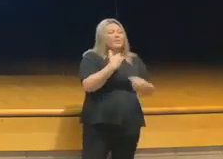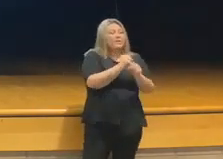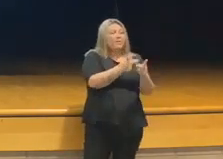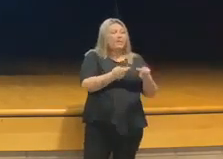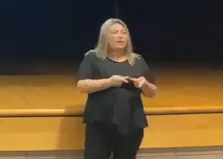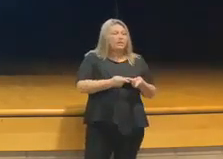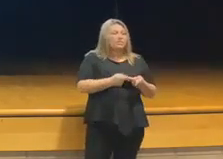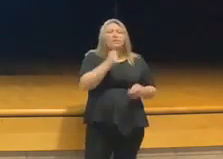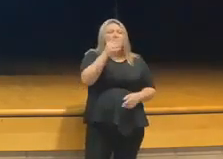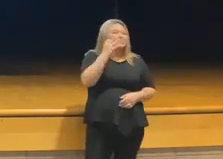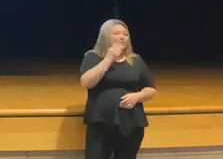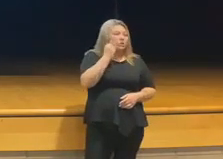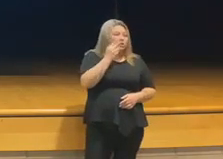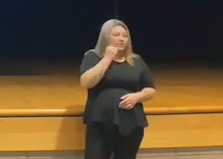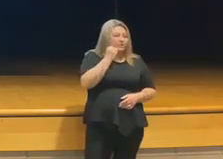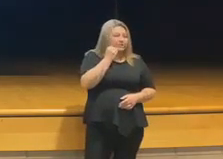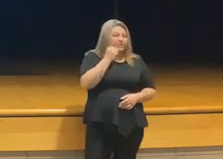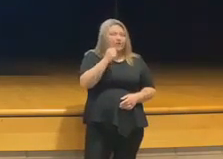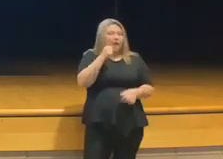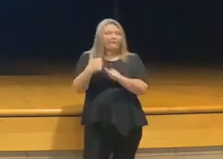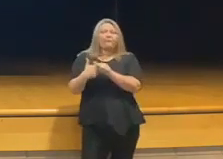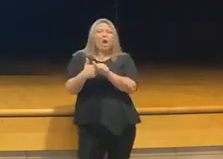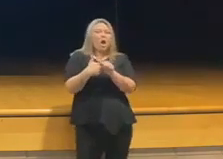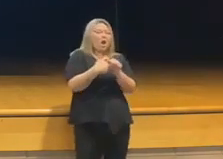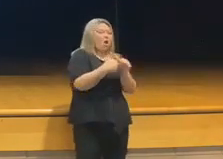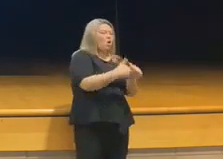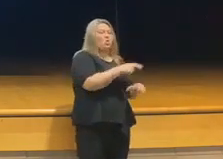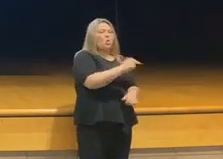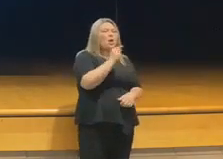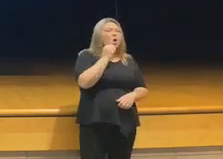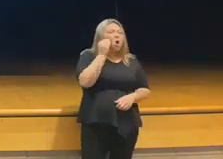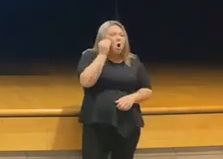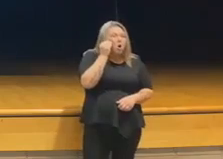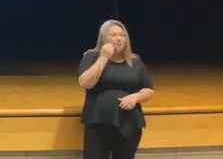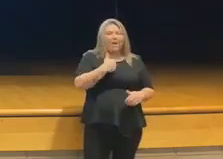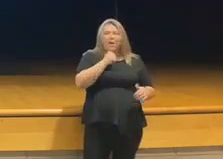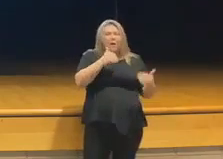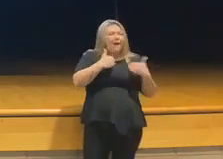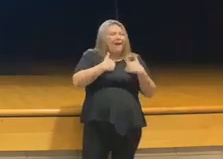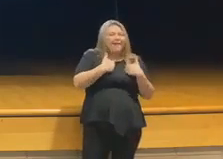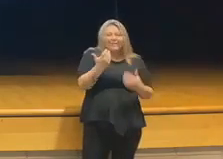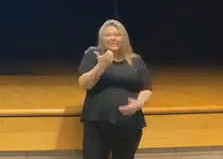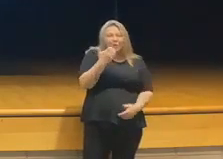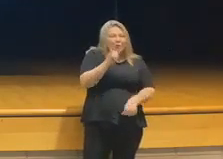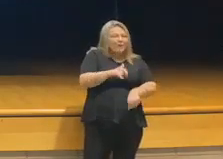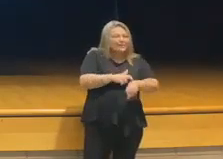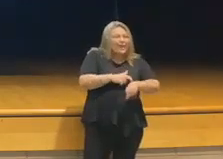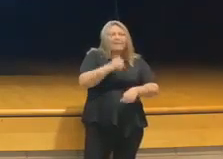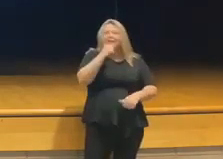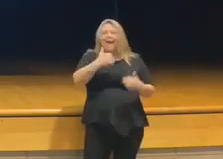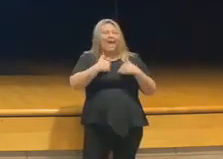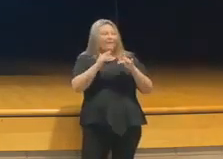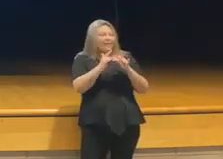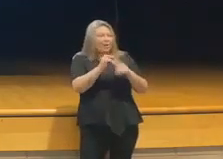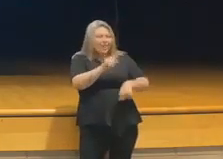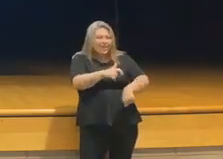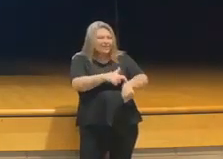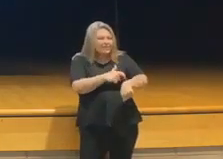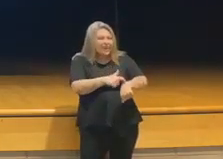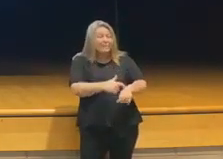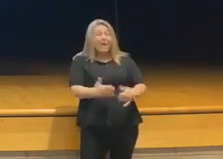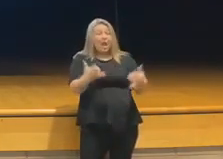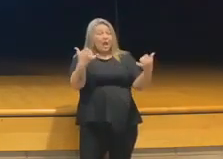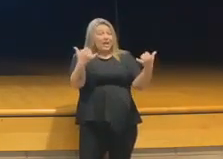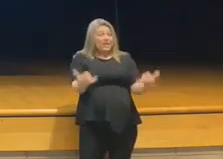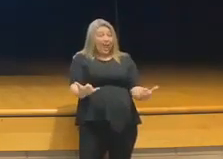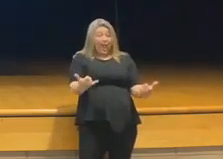whatever your experience at school isn't necessarily following you home. You don't have your cell phone, you don't have internet access, and a lot of times now there's